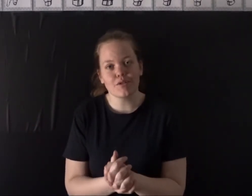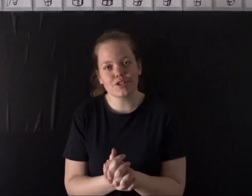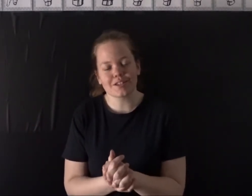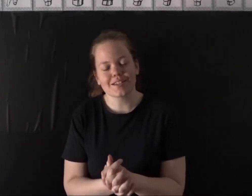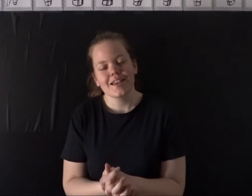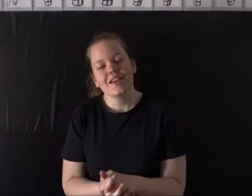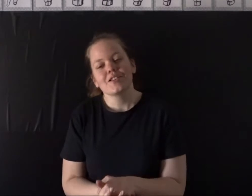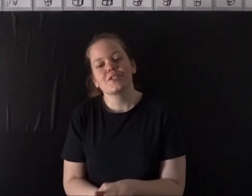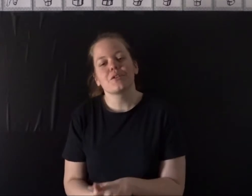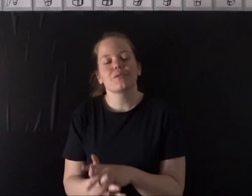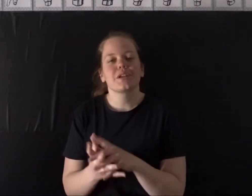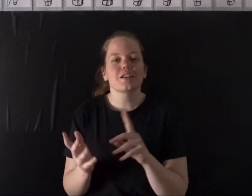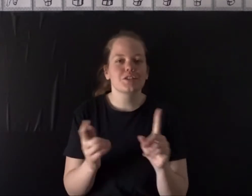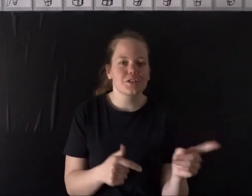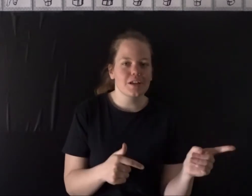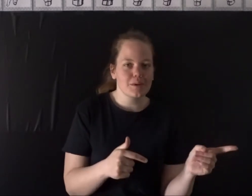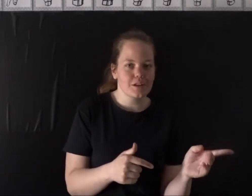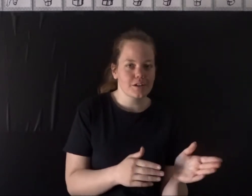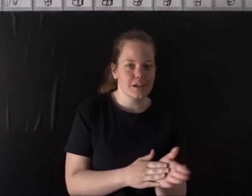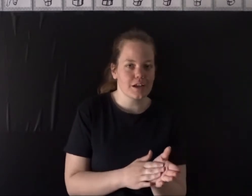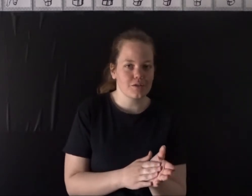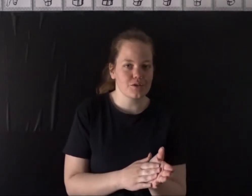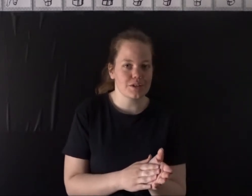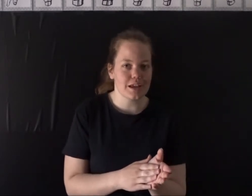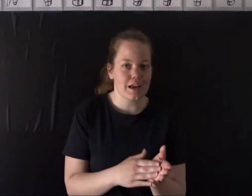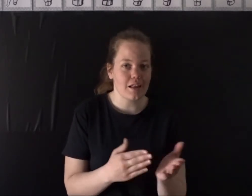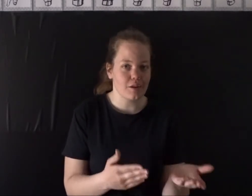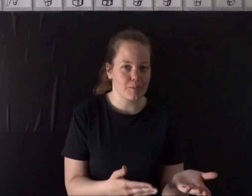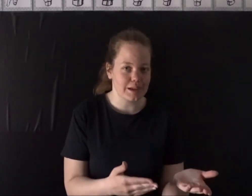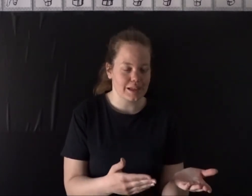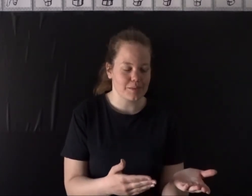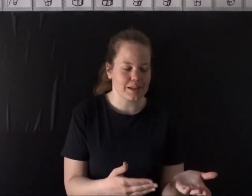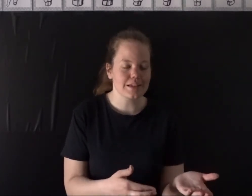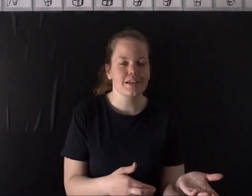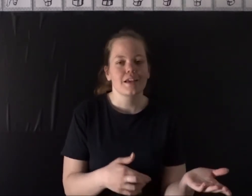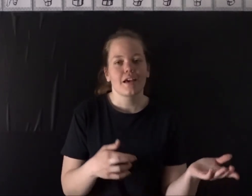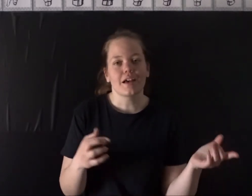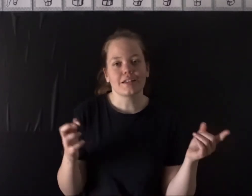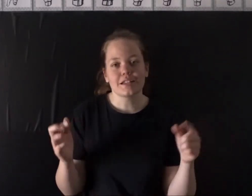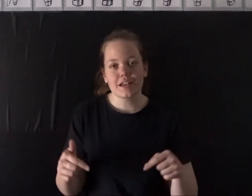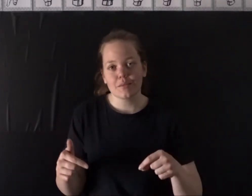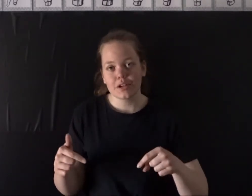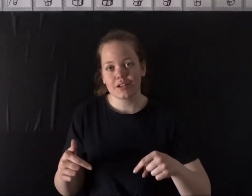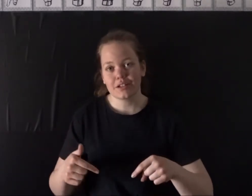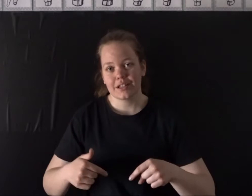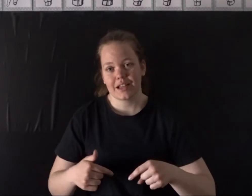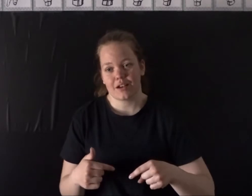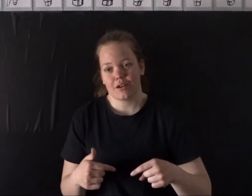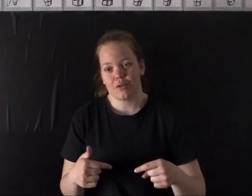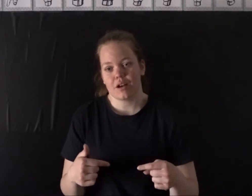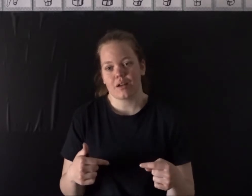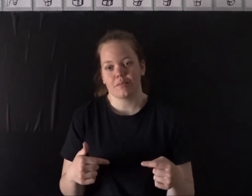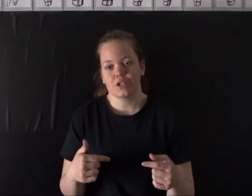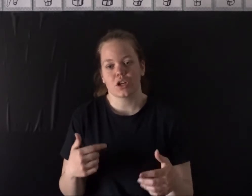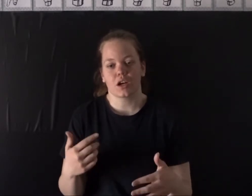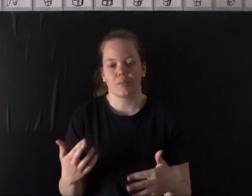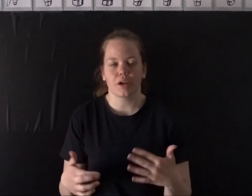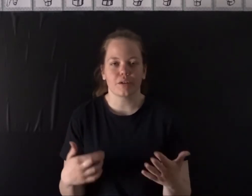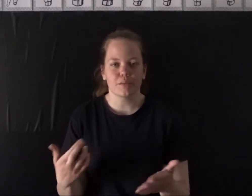emotions. So yesterday we learned how to say hello, my name is. Today we're going to learn how to talk about